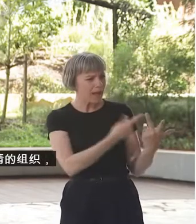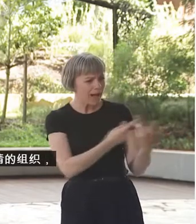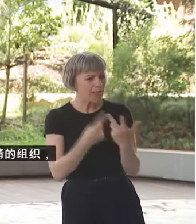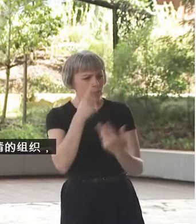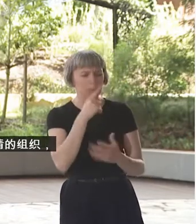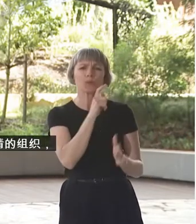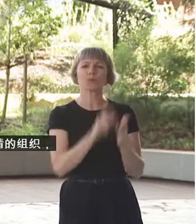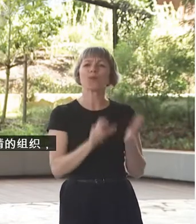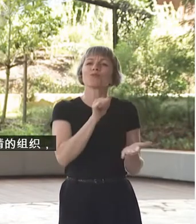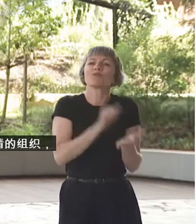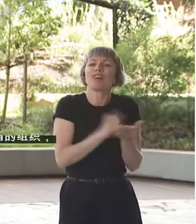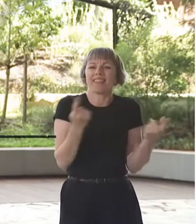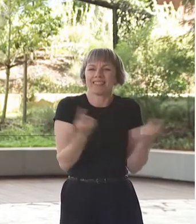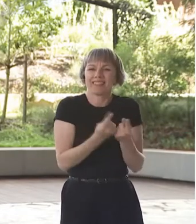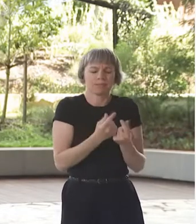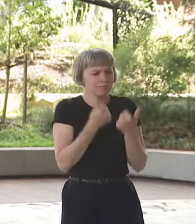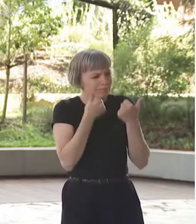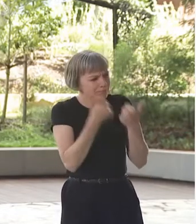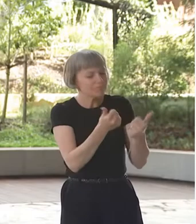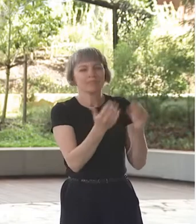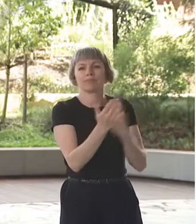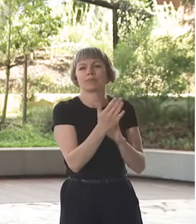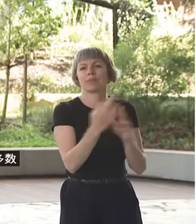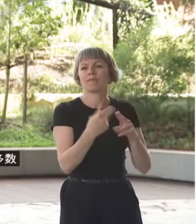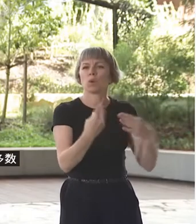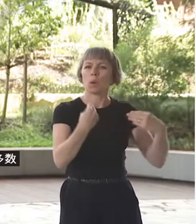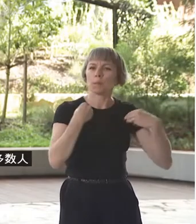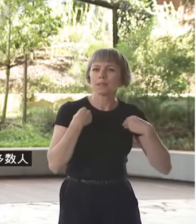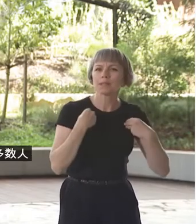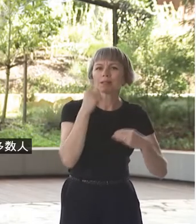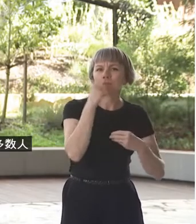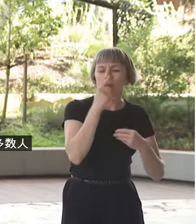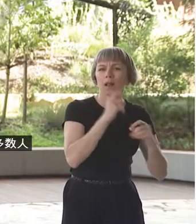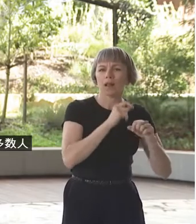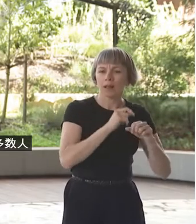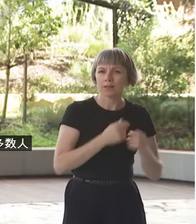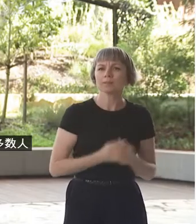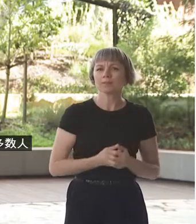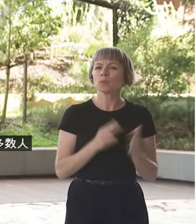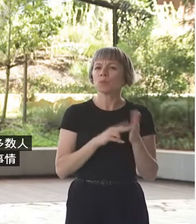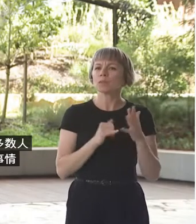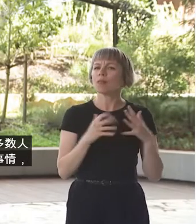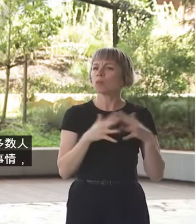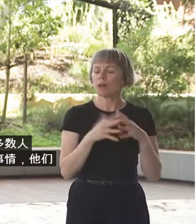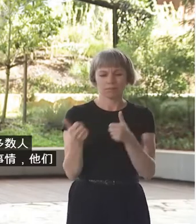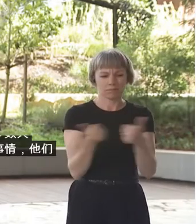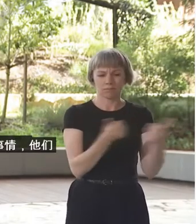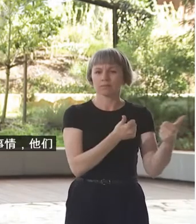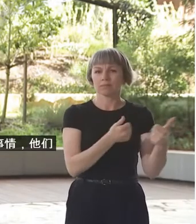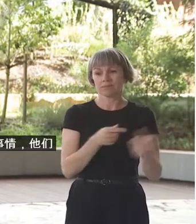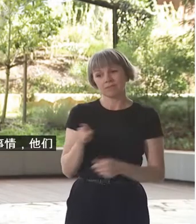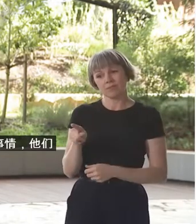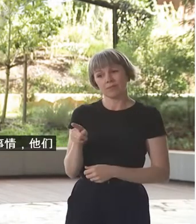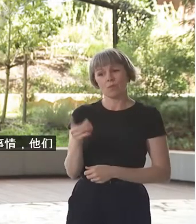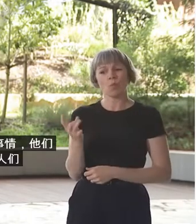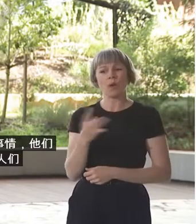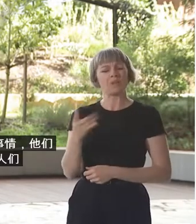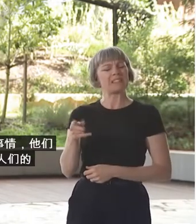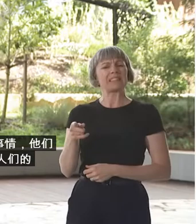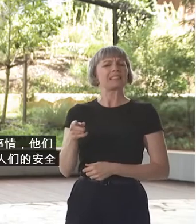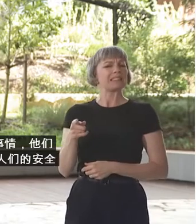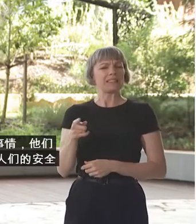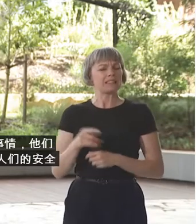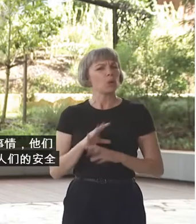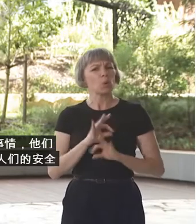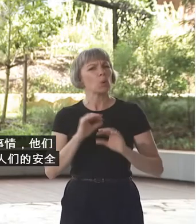thing. So the vast majority of people across our state are doing the right thing. They're following the rules to